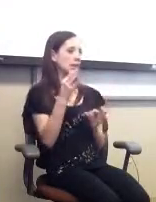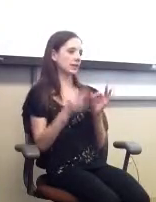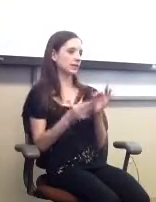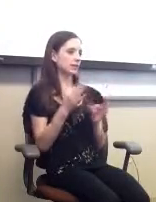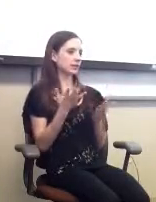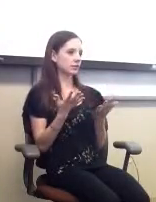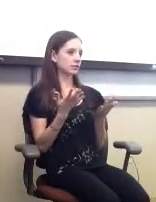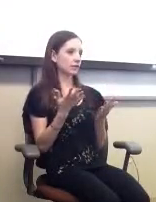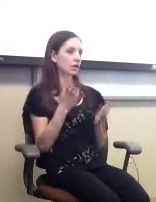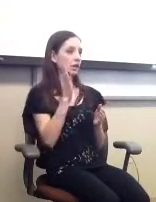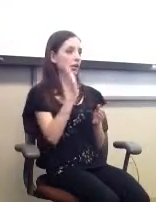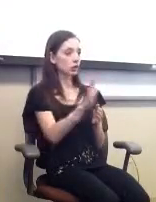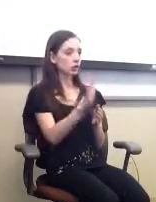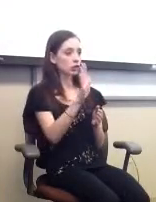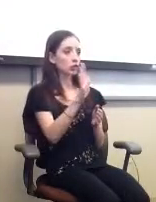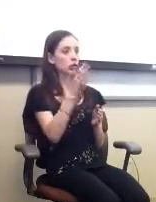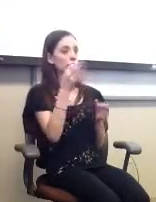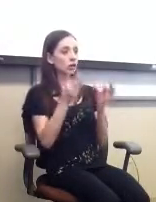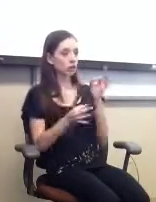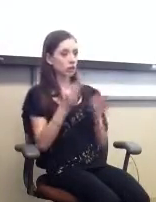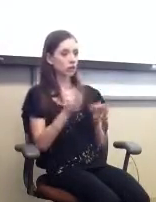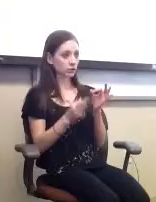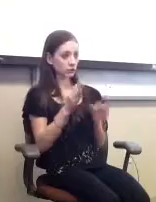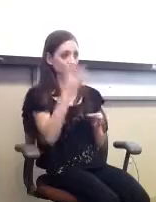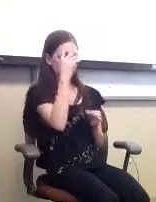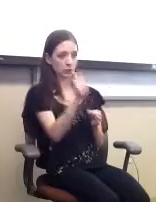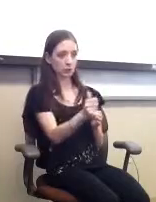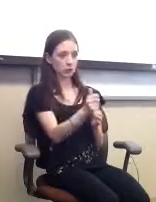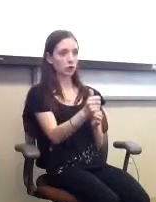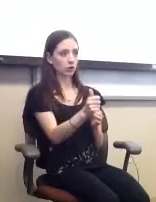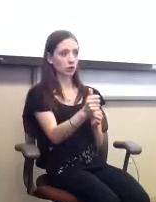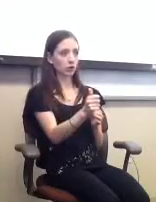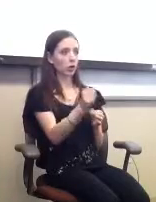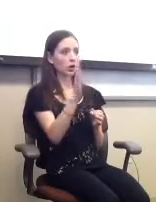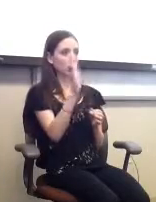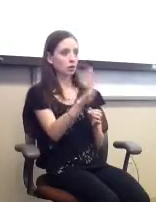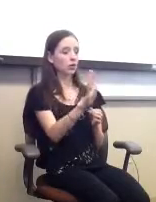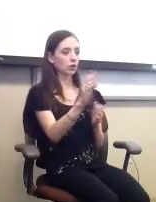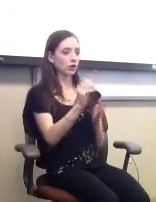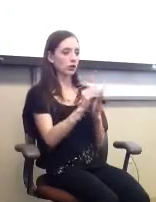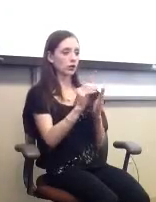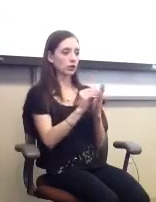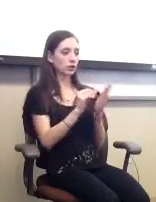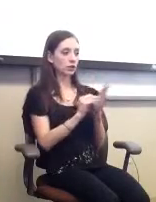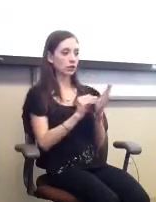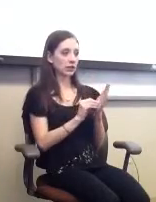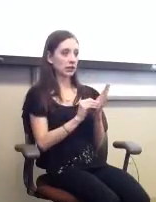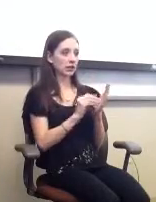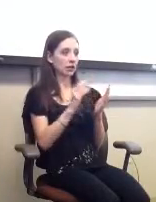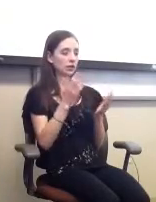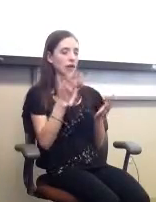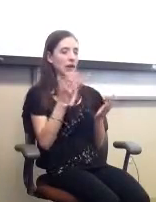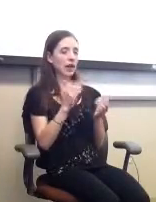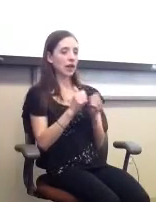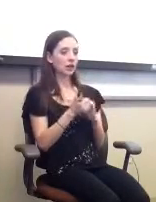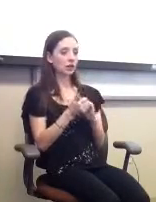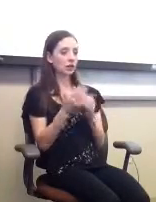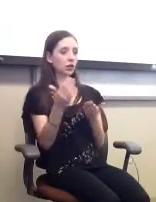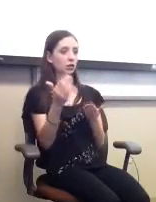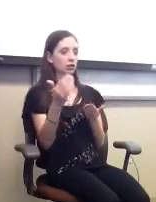it's your judgment with this. And you're going to document how they're going to contribute in that comment section. If